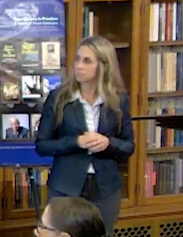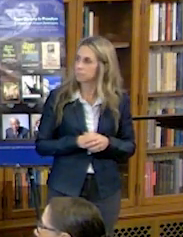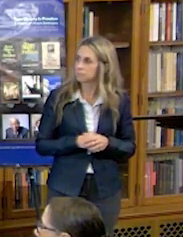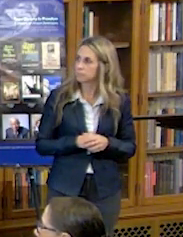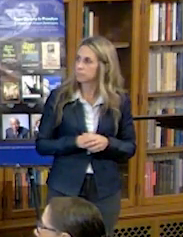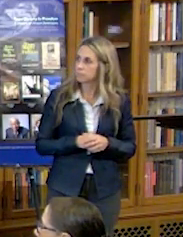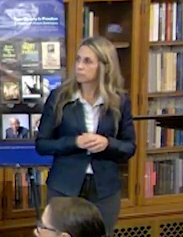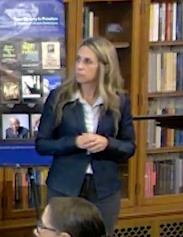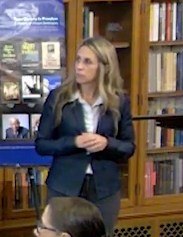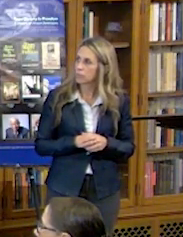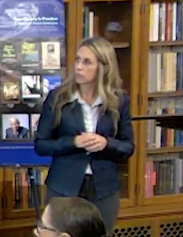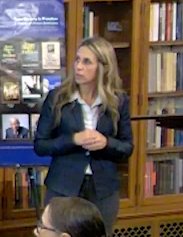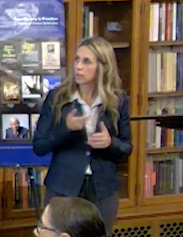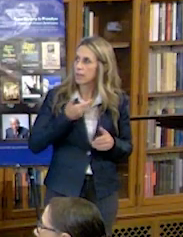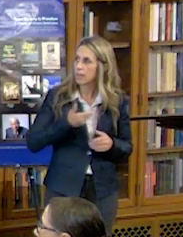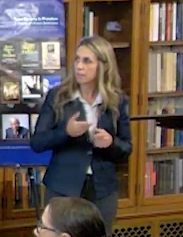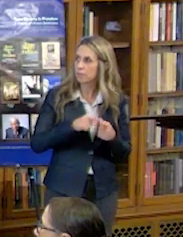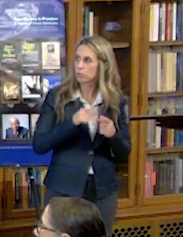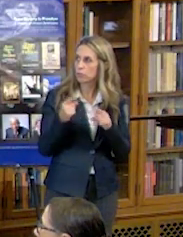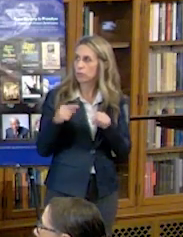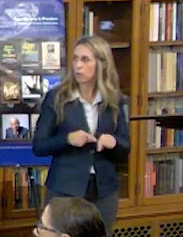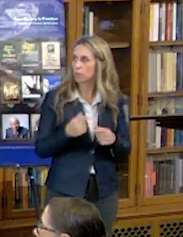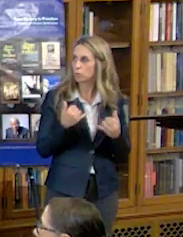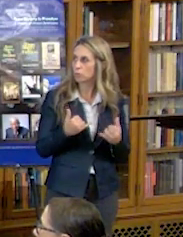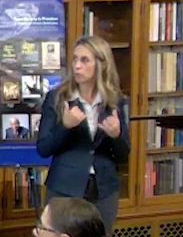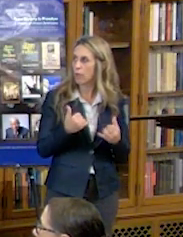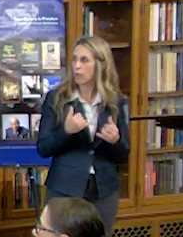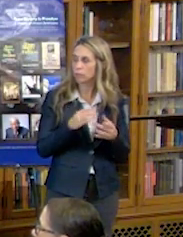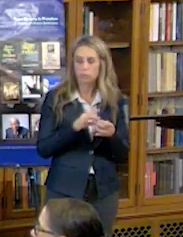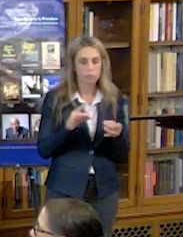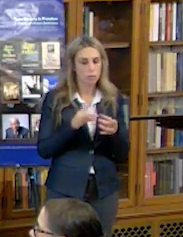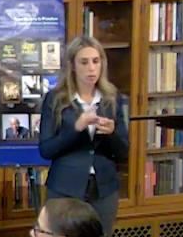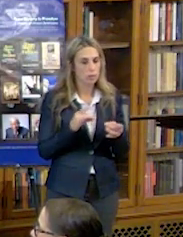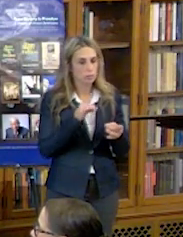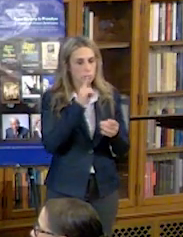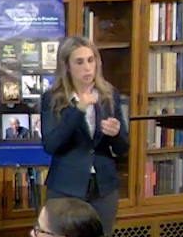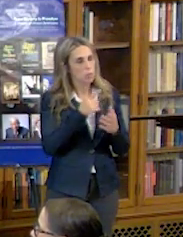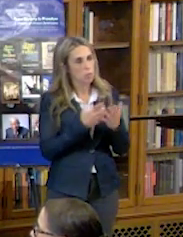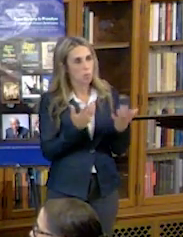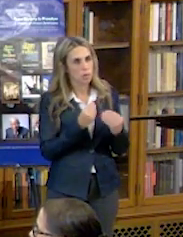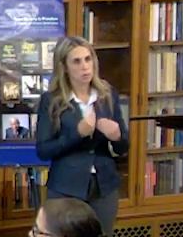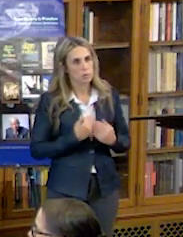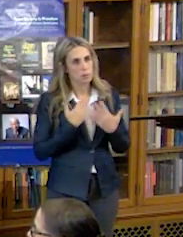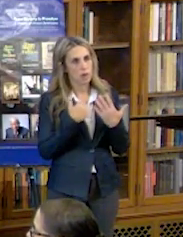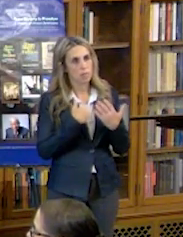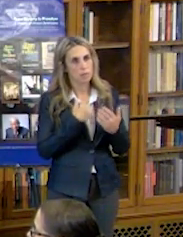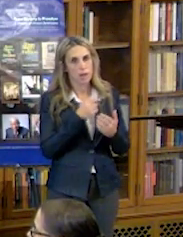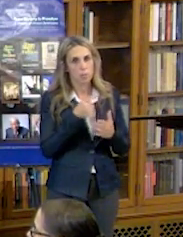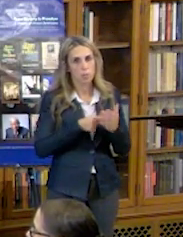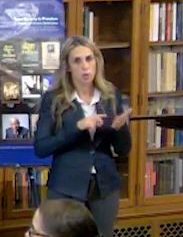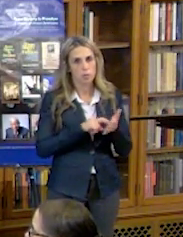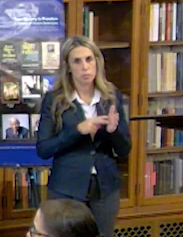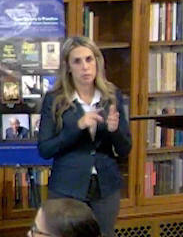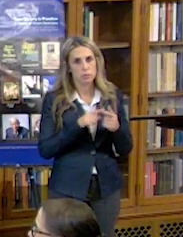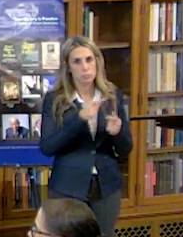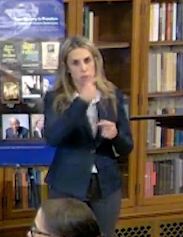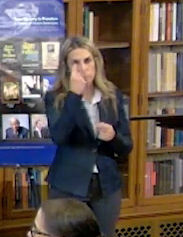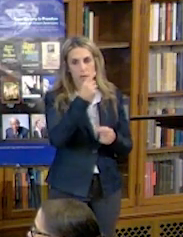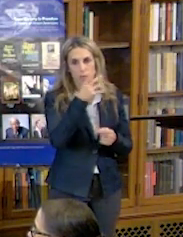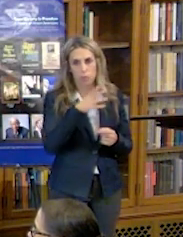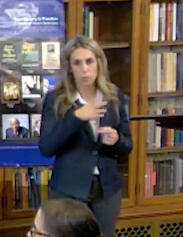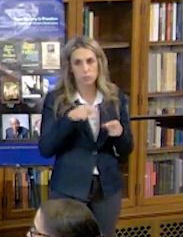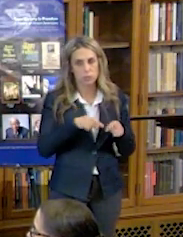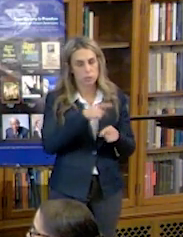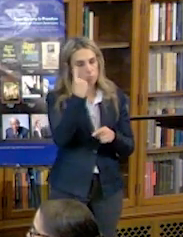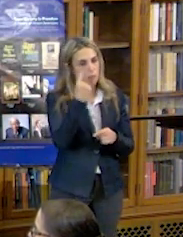proclamation the invitation to speak here today and think about what has inspired me and what it means to be a black woman doing